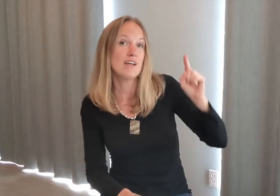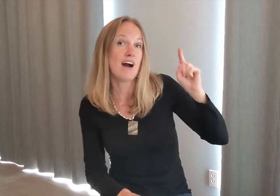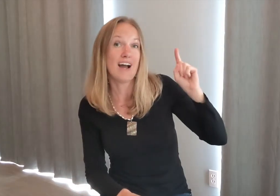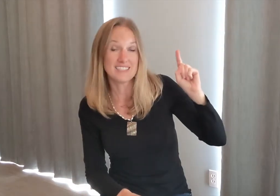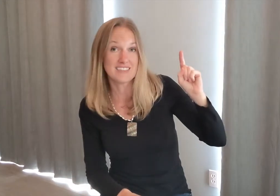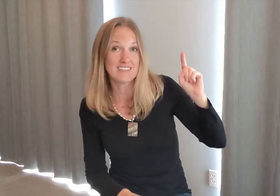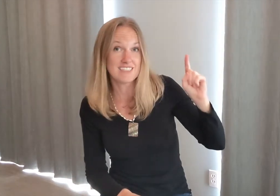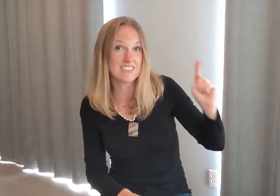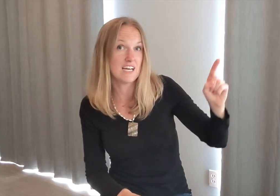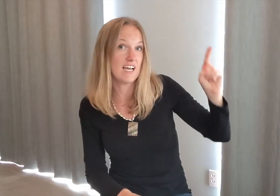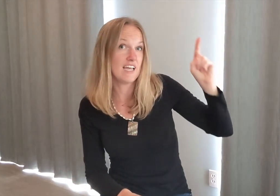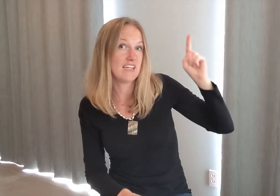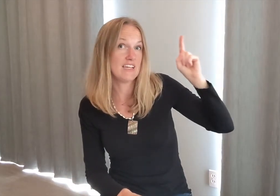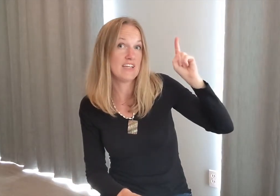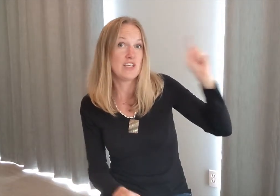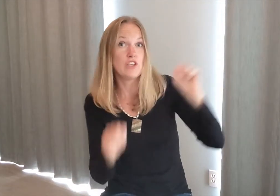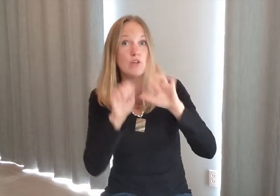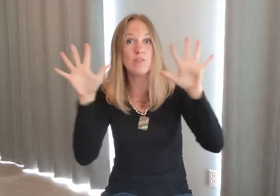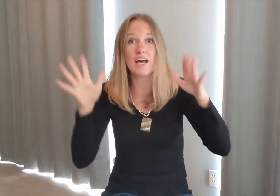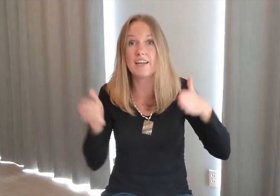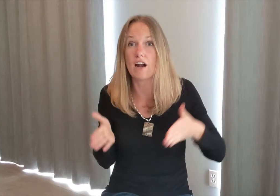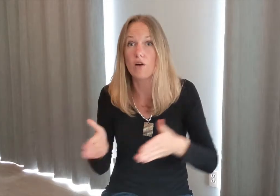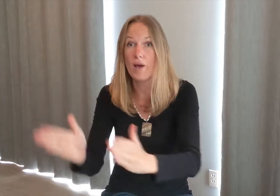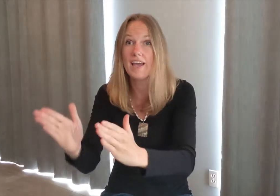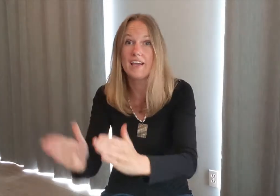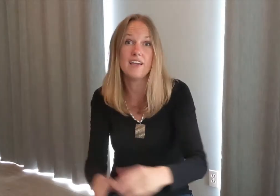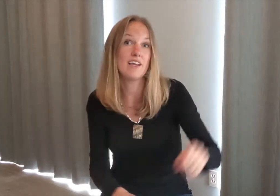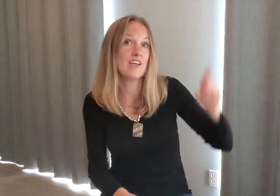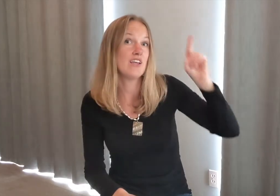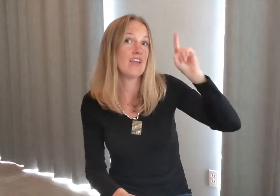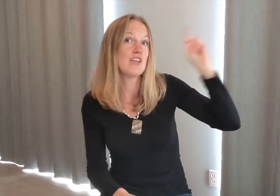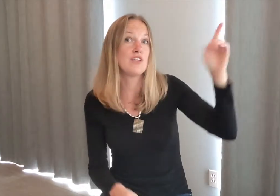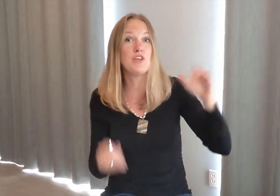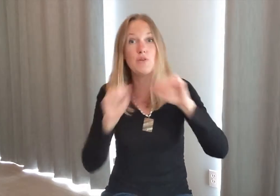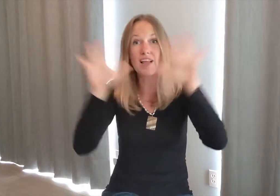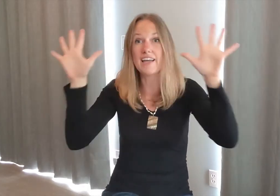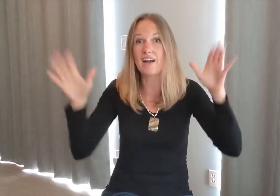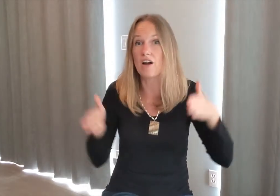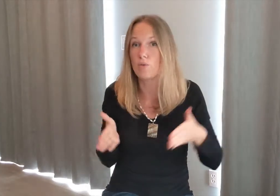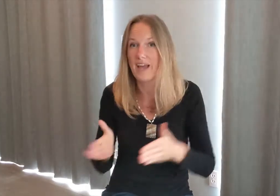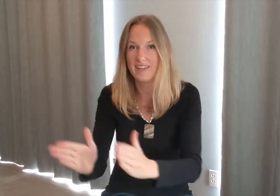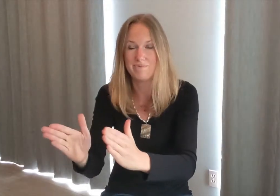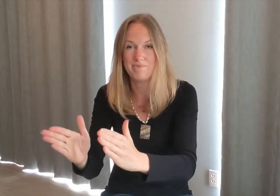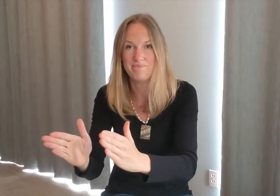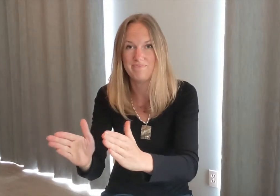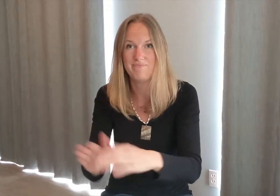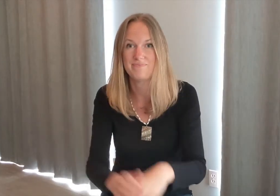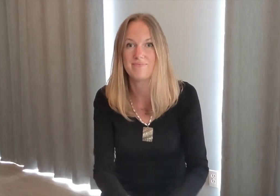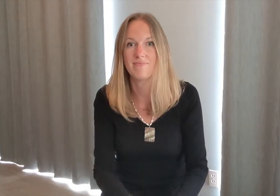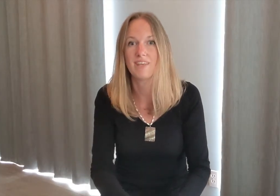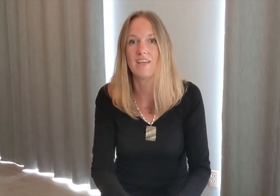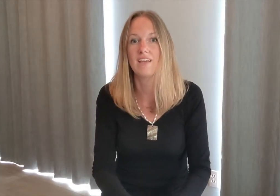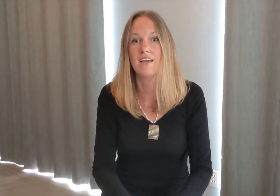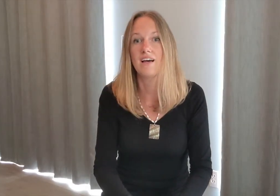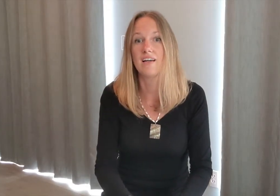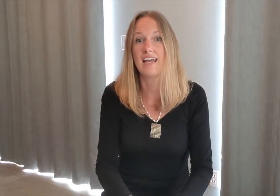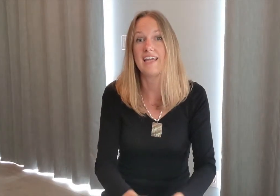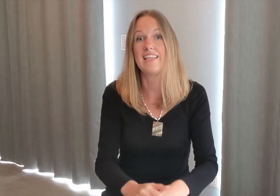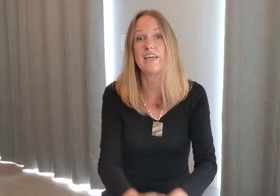I generally sign, you light our way, you light our way. Okay, and then